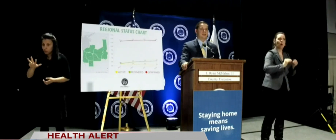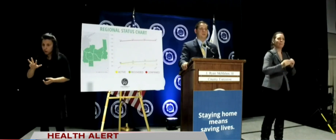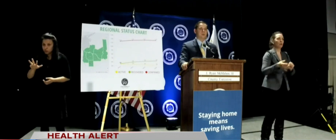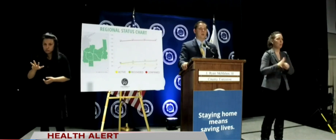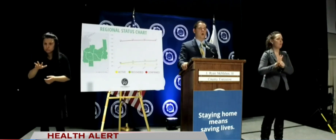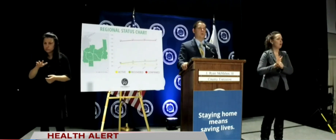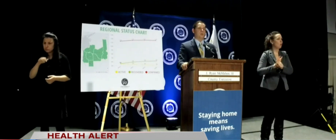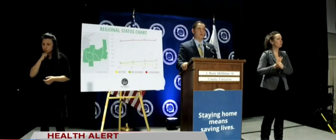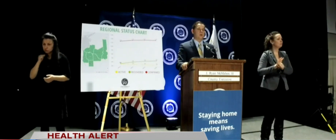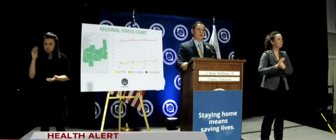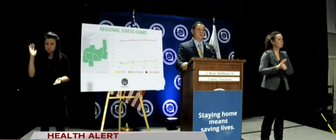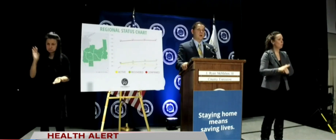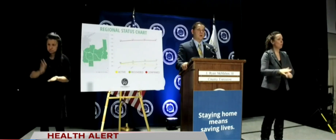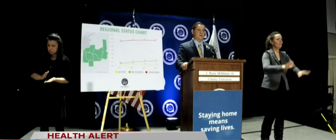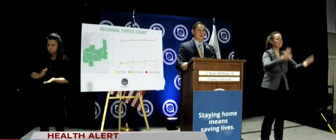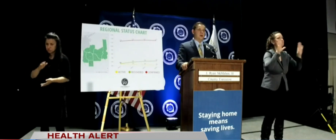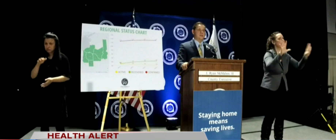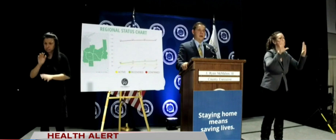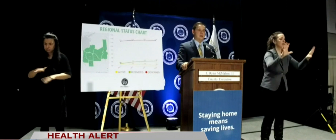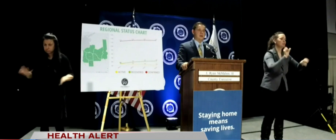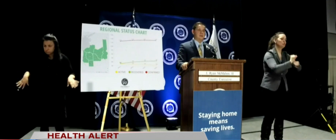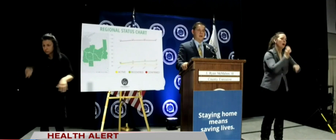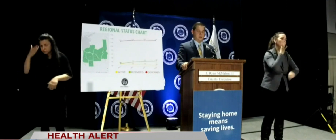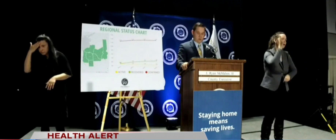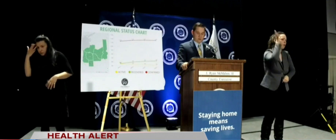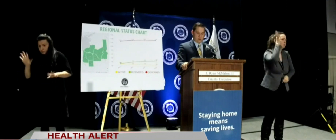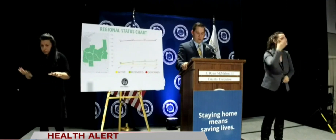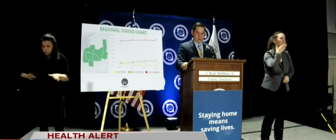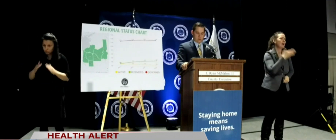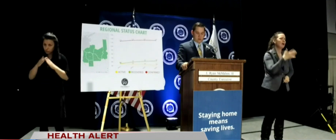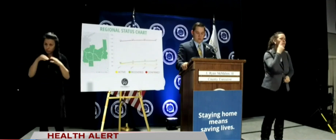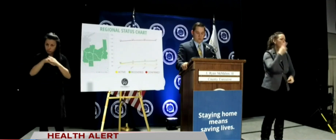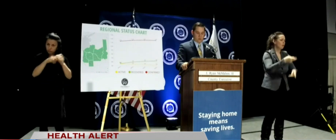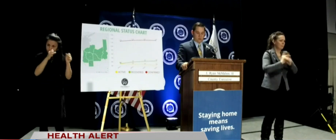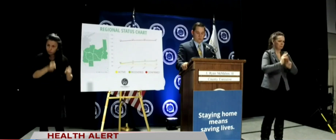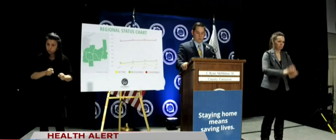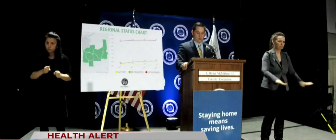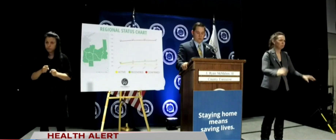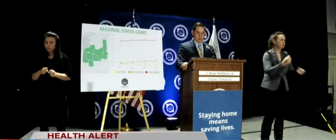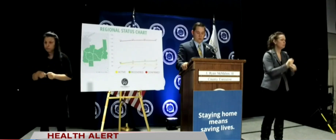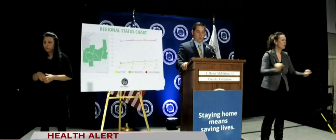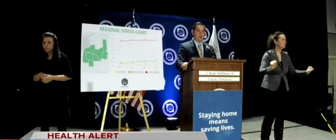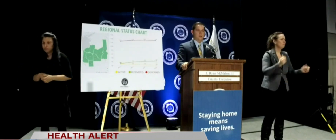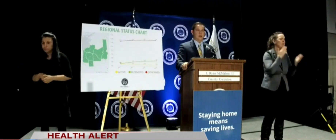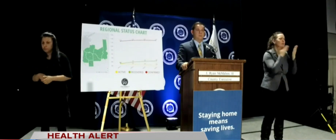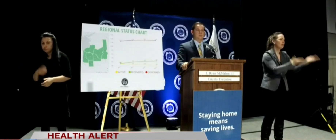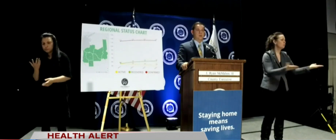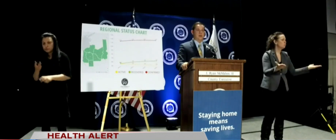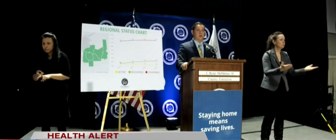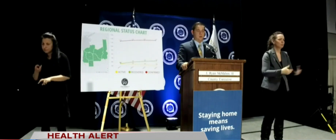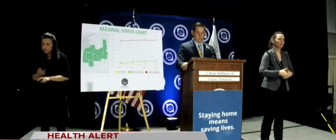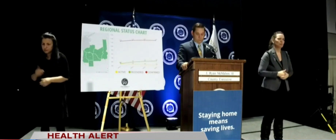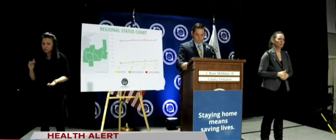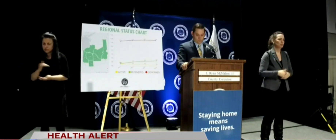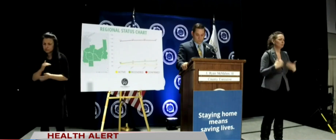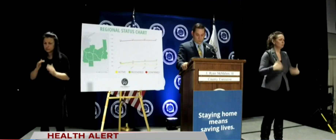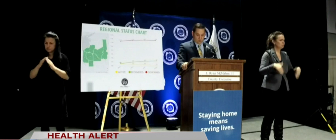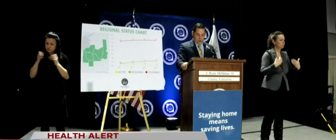safe, by keeping them home. So as hard as that is, and I know it's hard, you are doing a great job. So thank